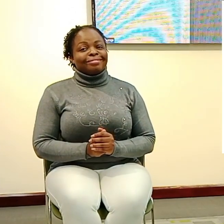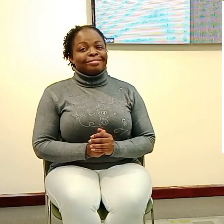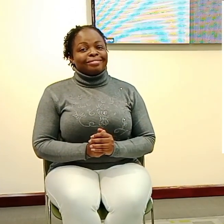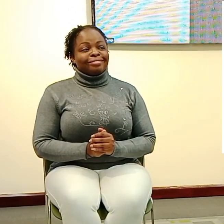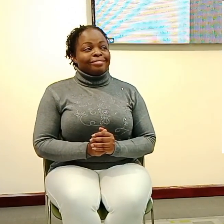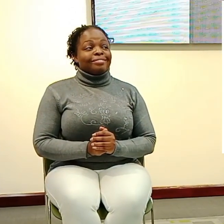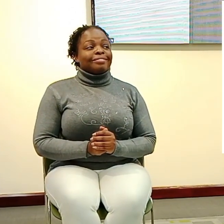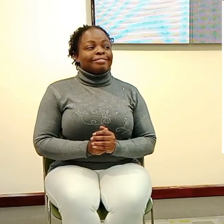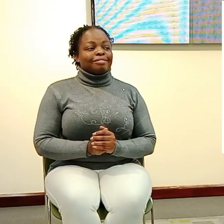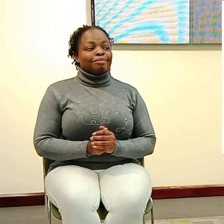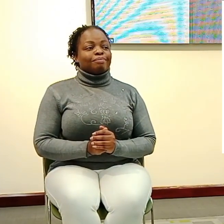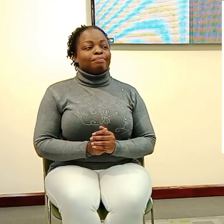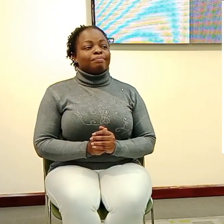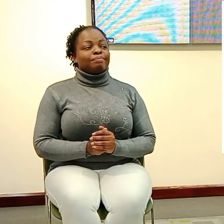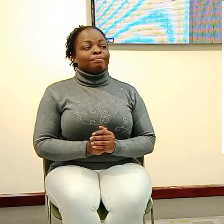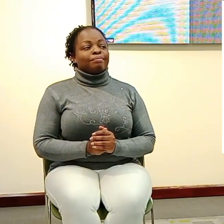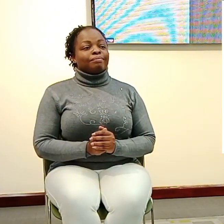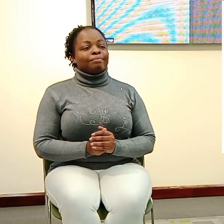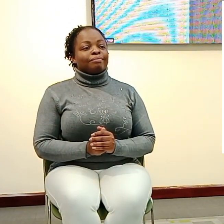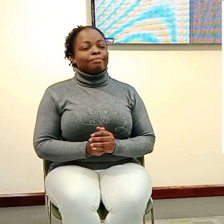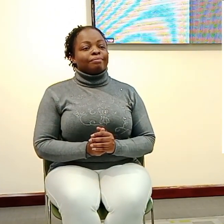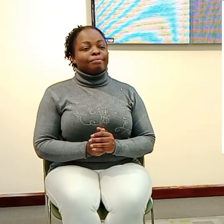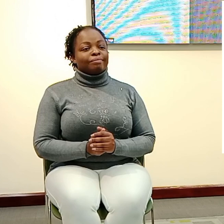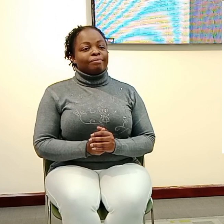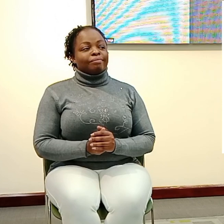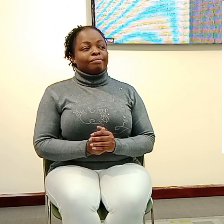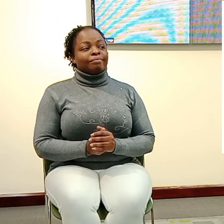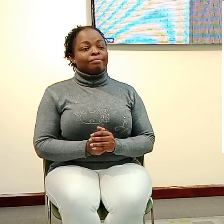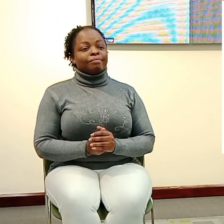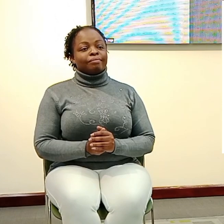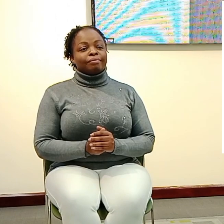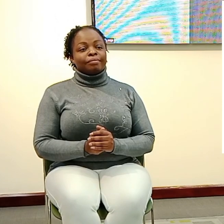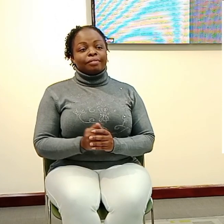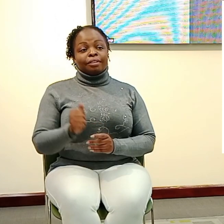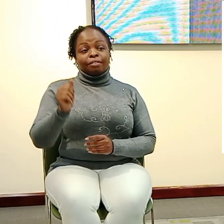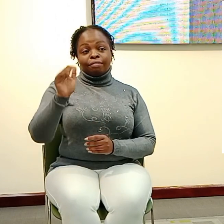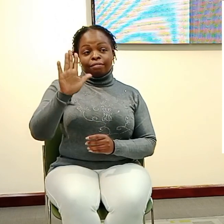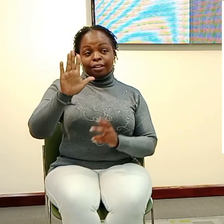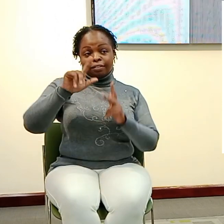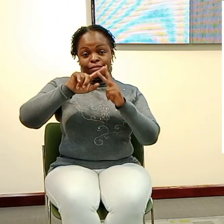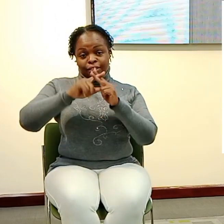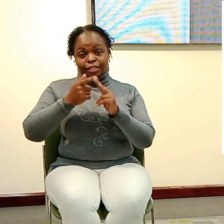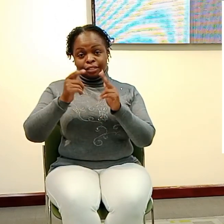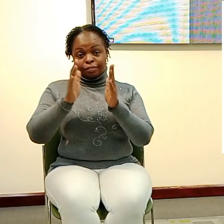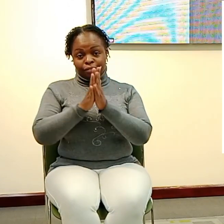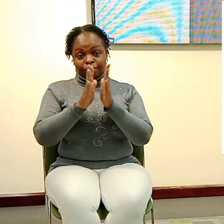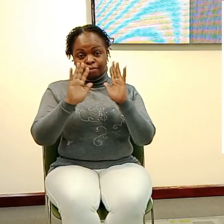I can lead. So 5 factorial. You start with 5.